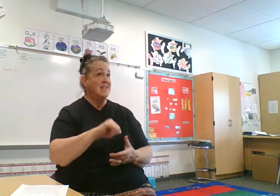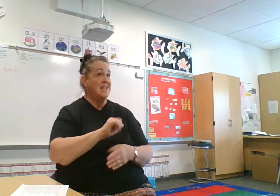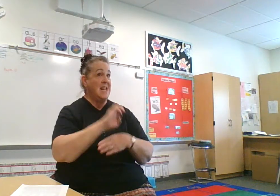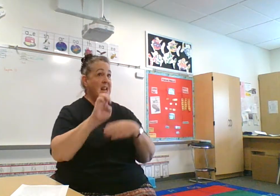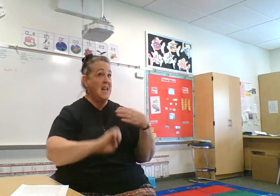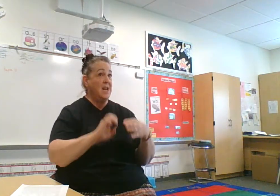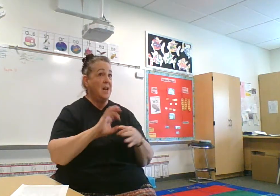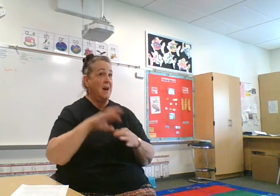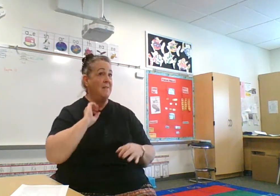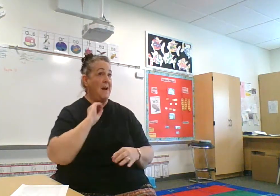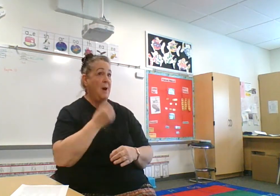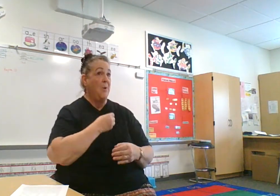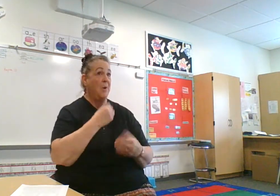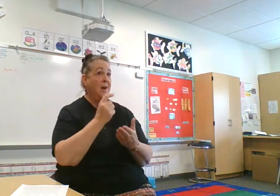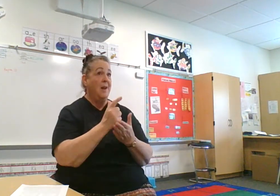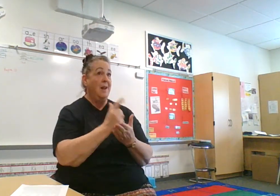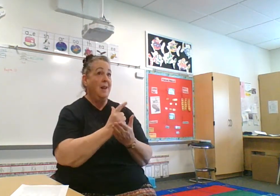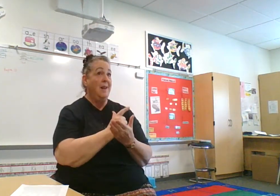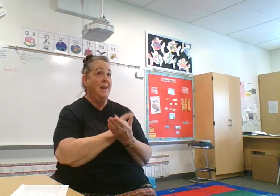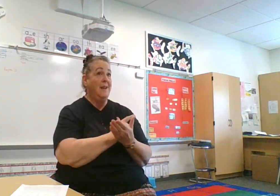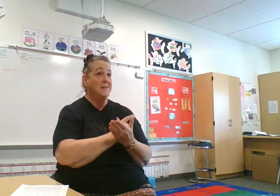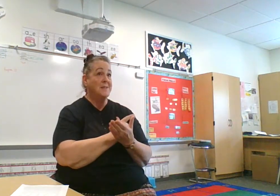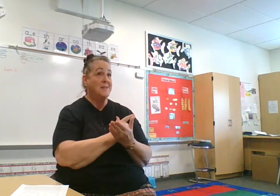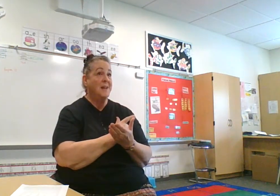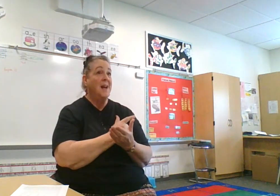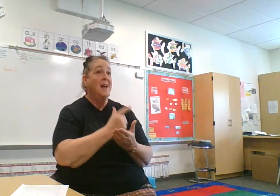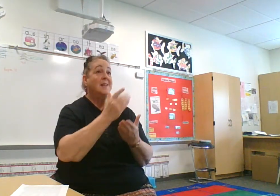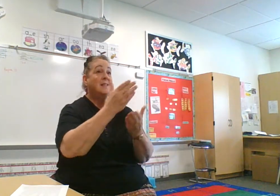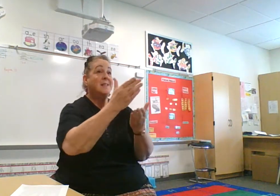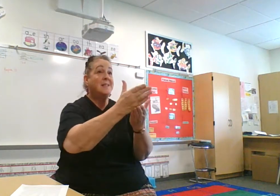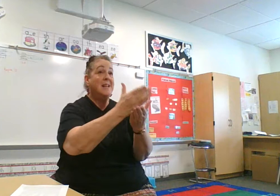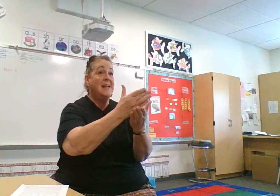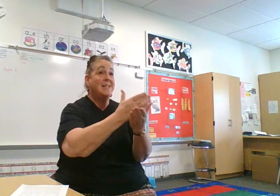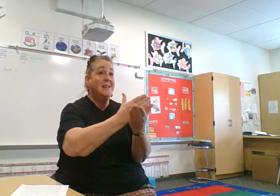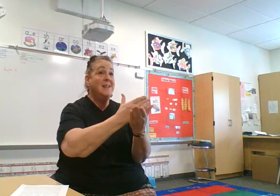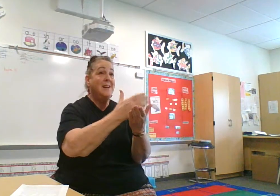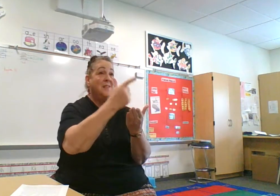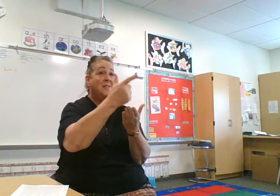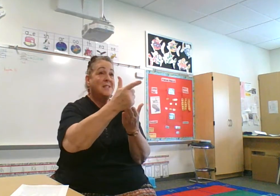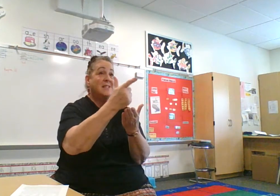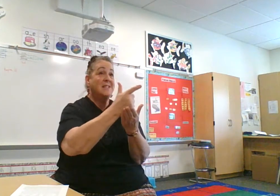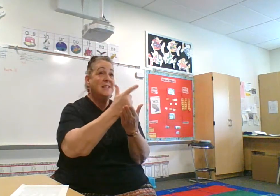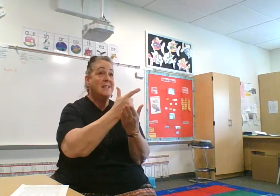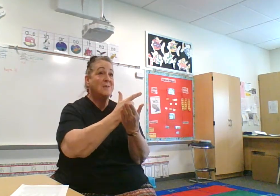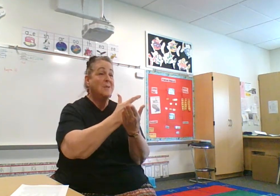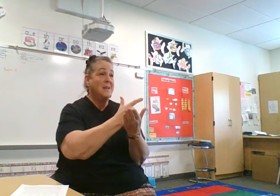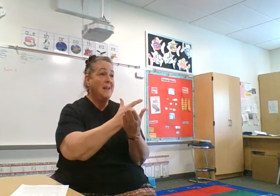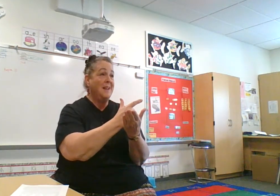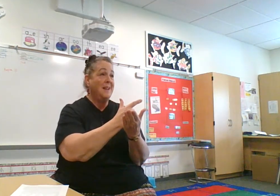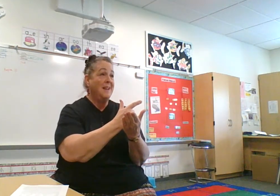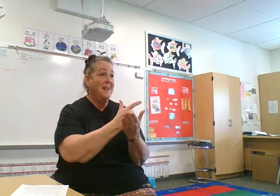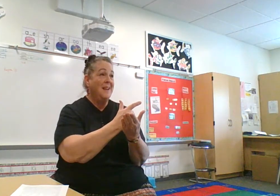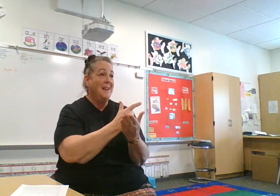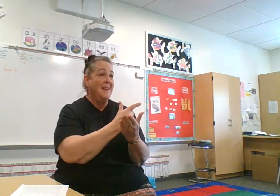the end of our list. This is lesson. This is list with an L. Oh,